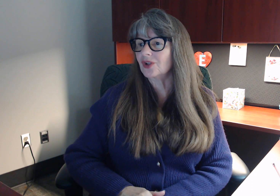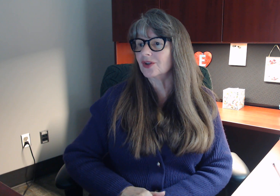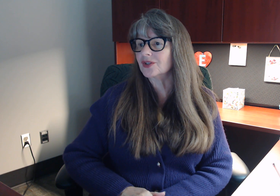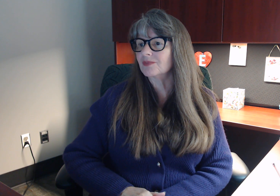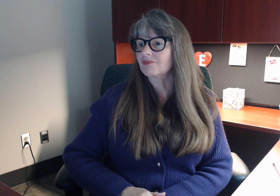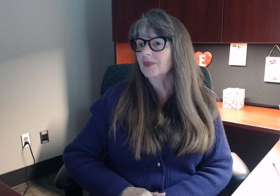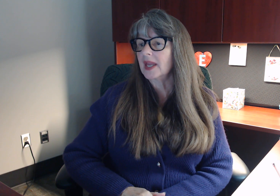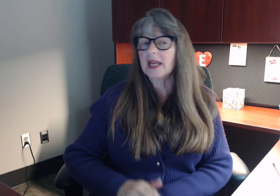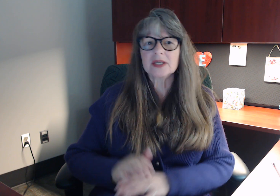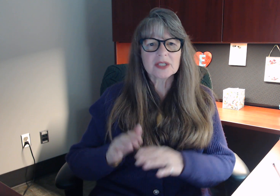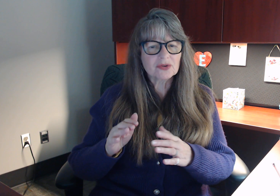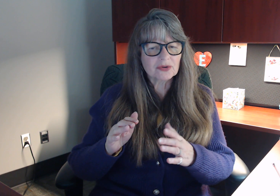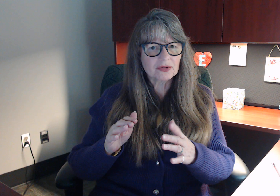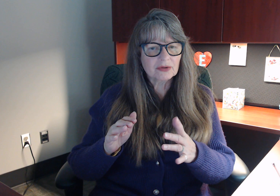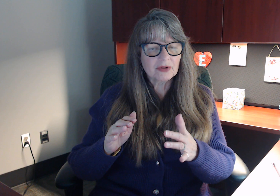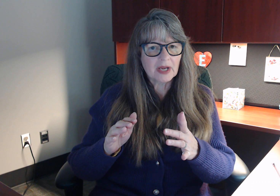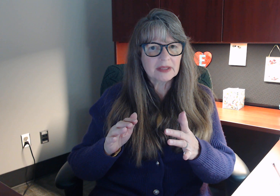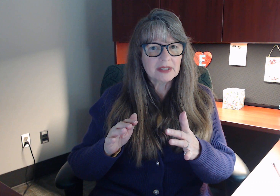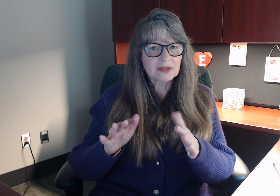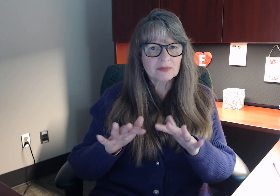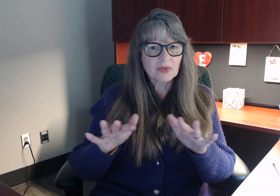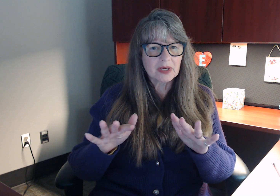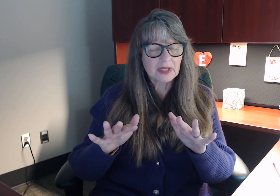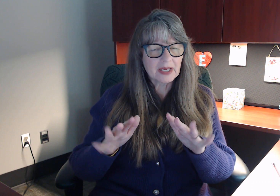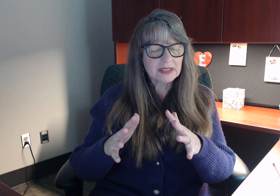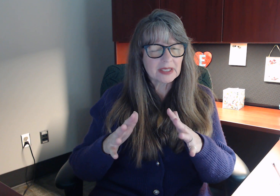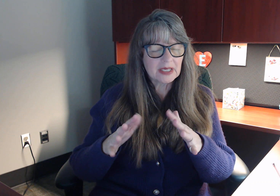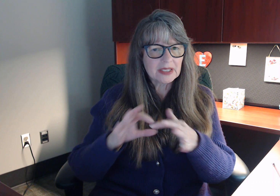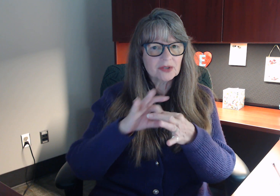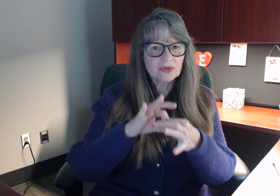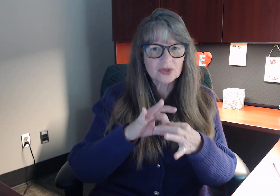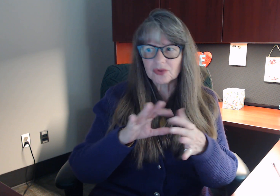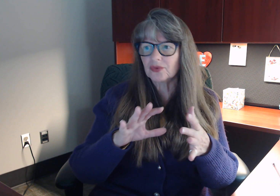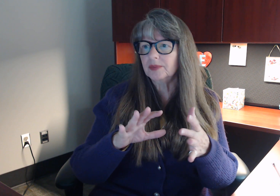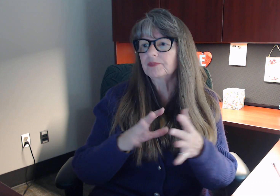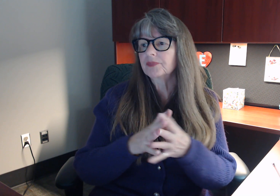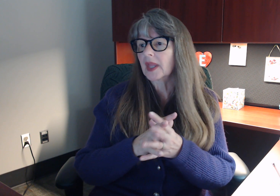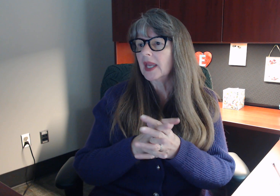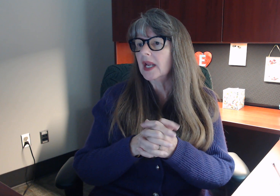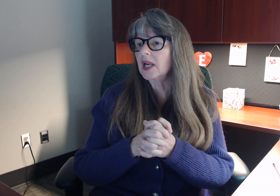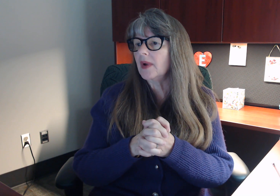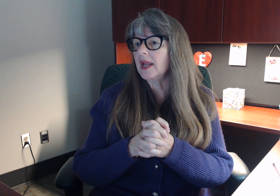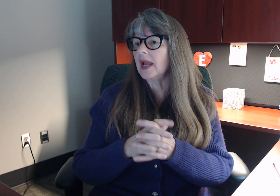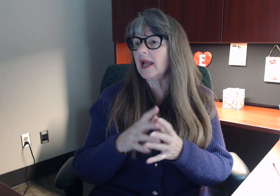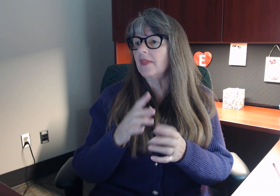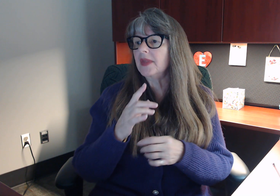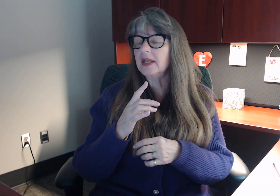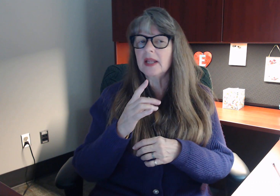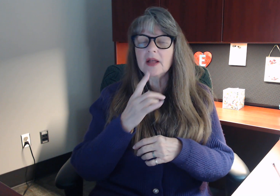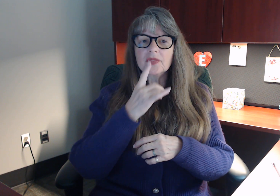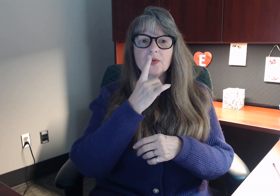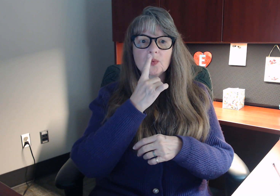Claus, and Center I think is akin to children. Anyway, and then the